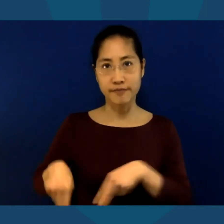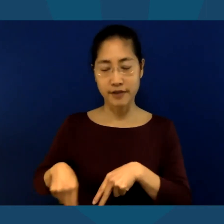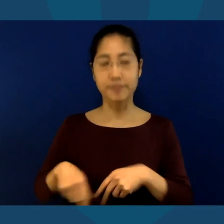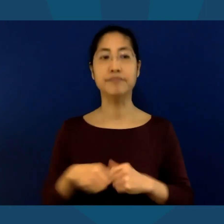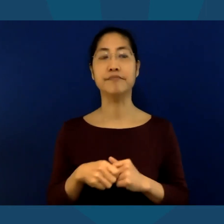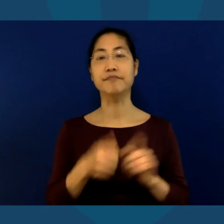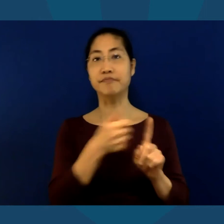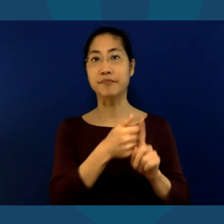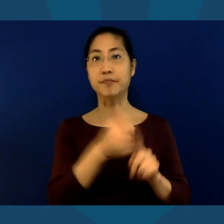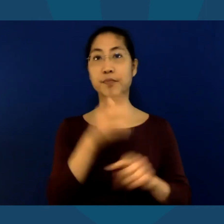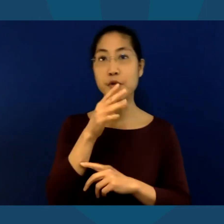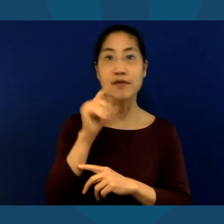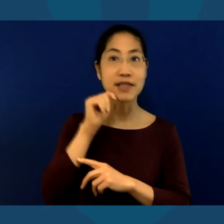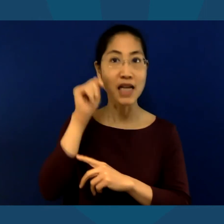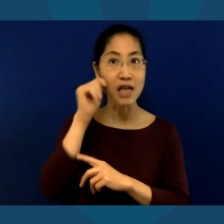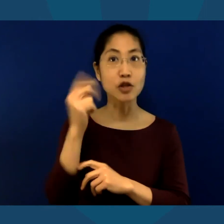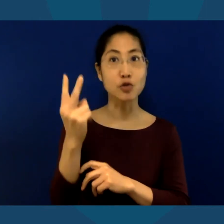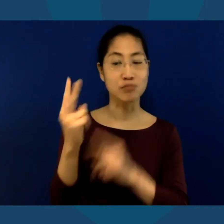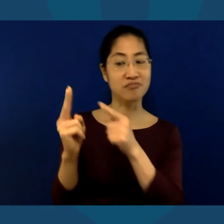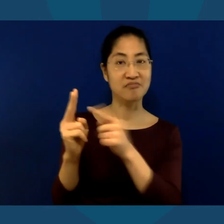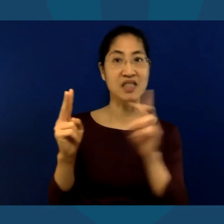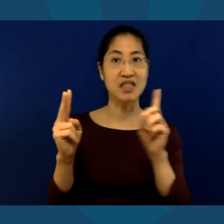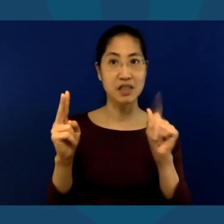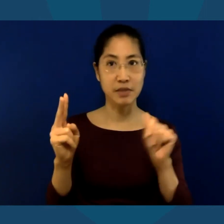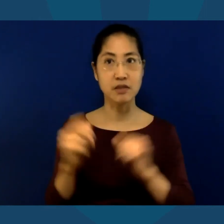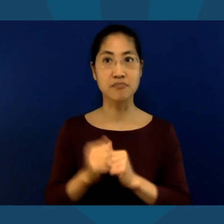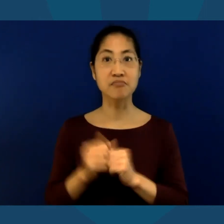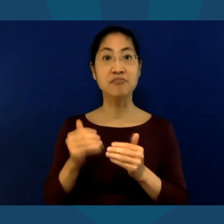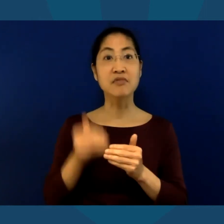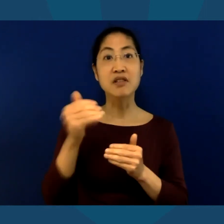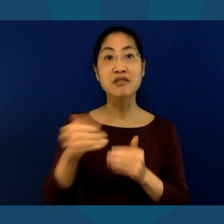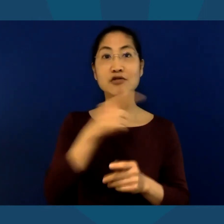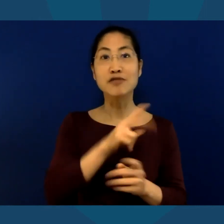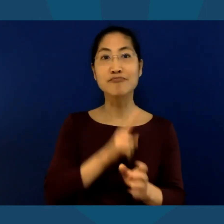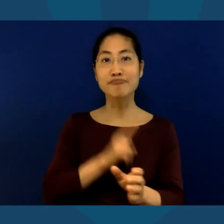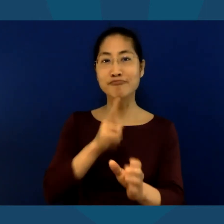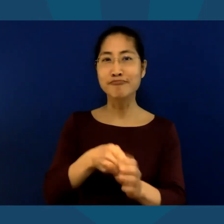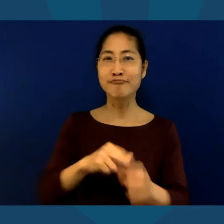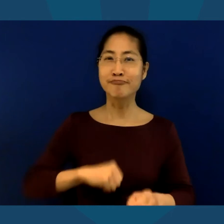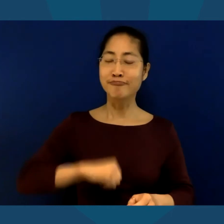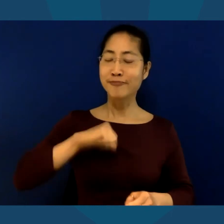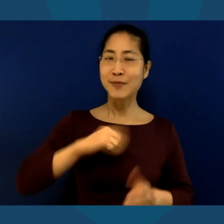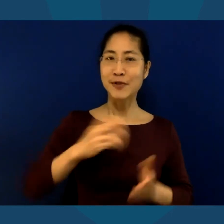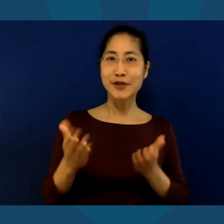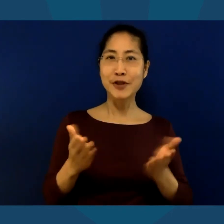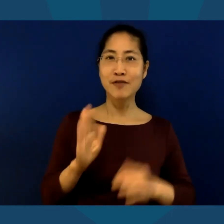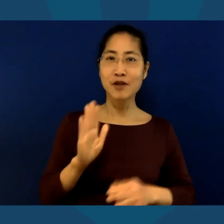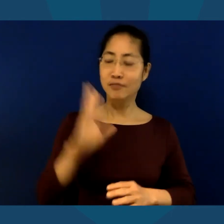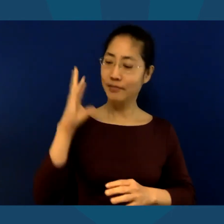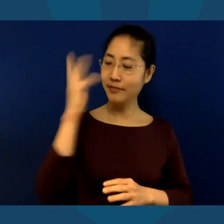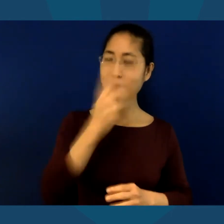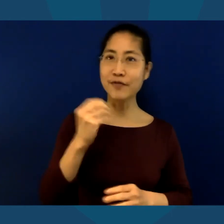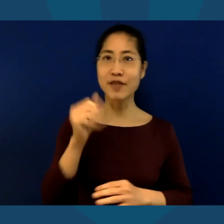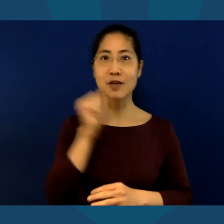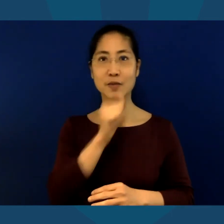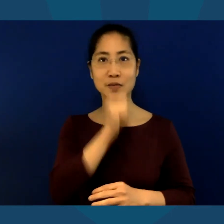US Navy, and mother of 2 disabled teenagers. Justine has proudly stepped up to serve